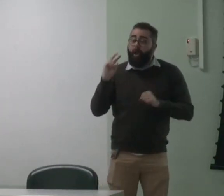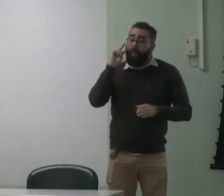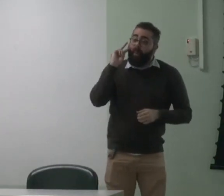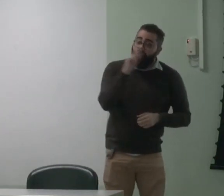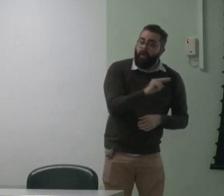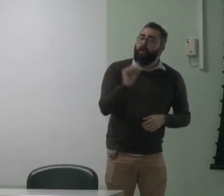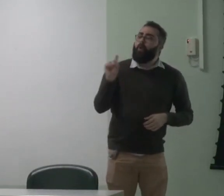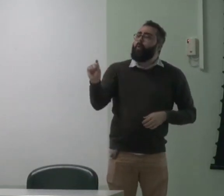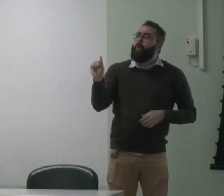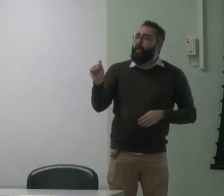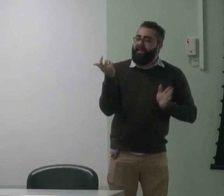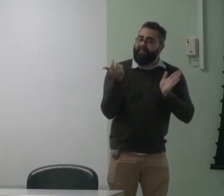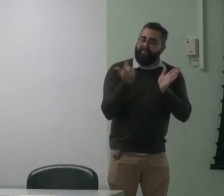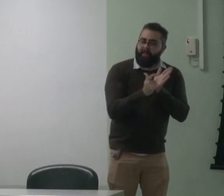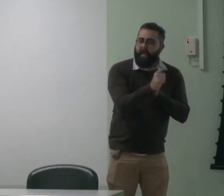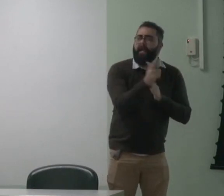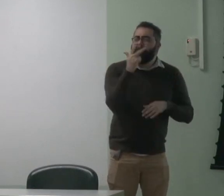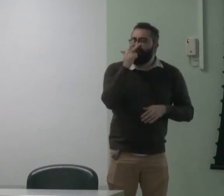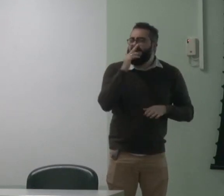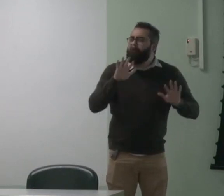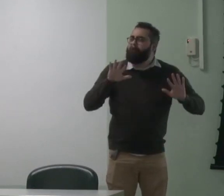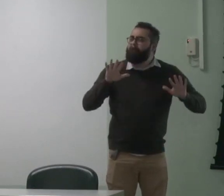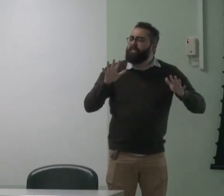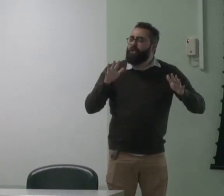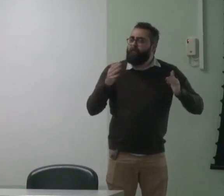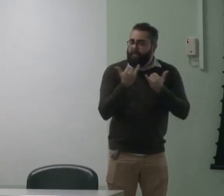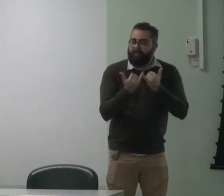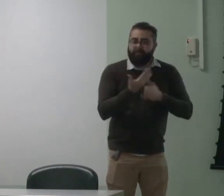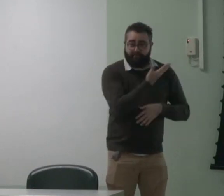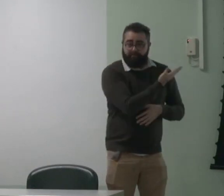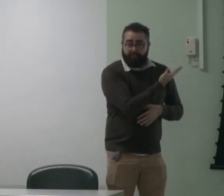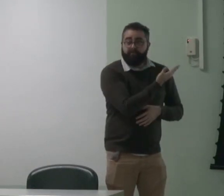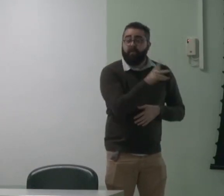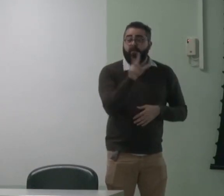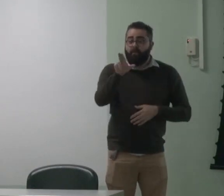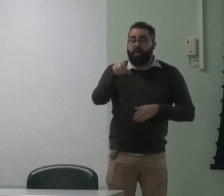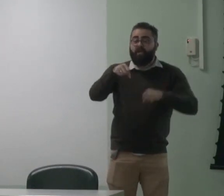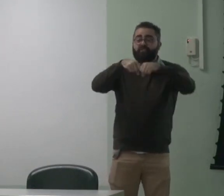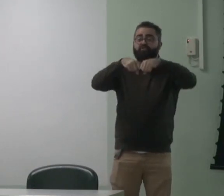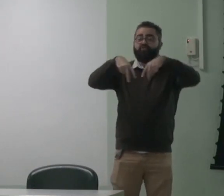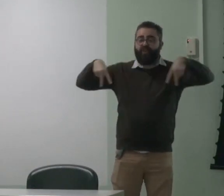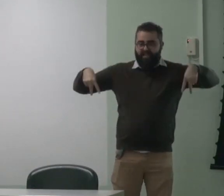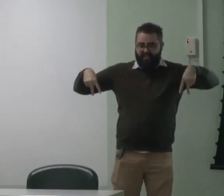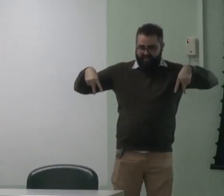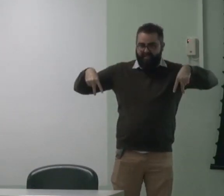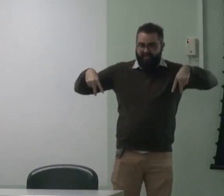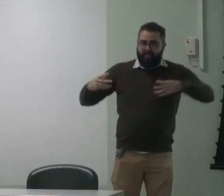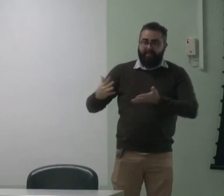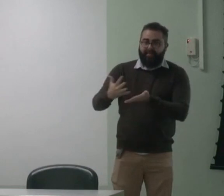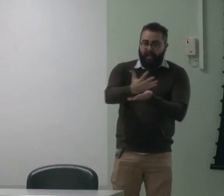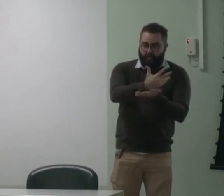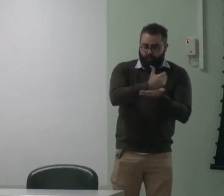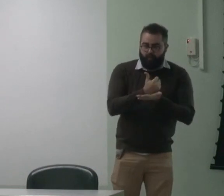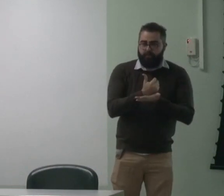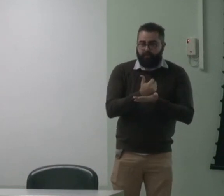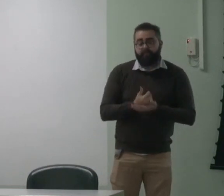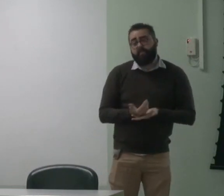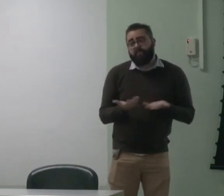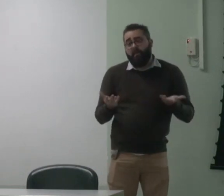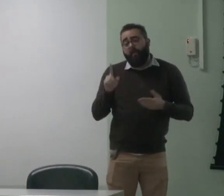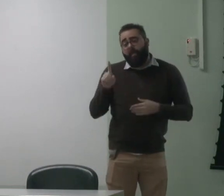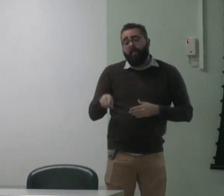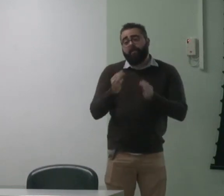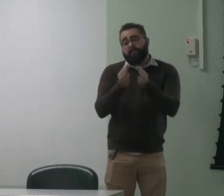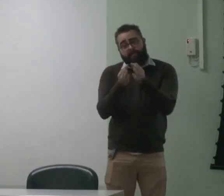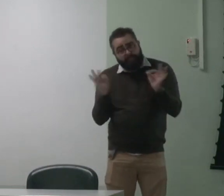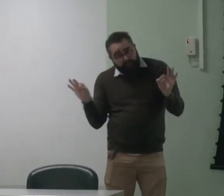means, it's for tree banking, so it's for corpora, where you have essentially syntactic but